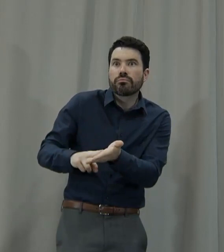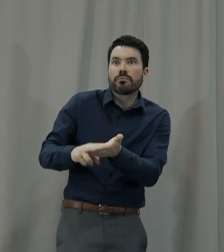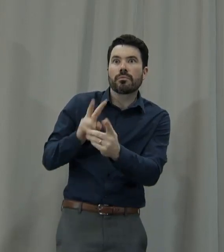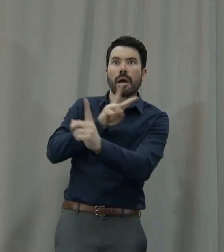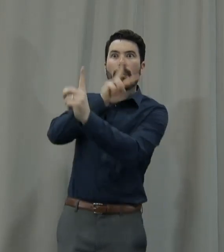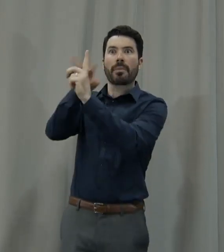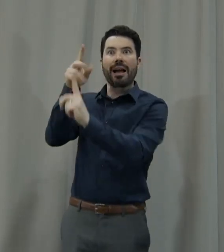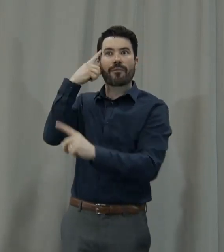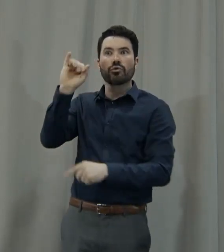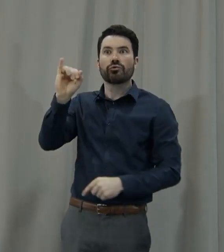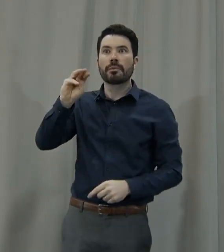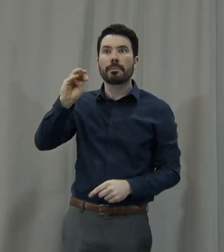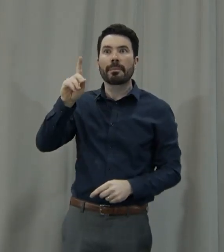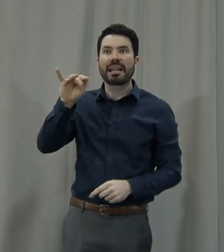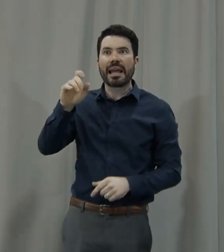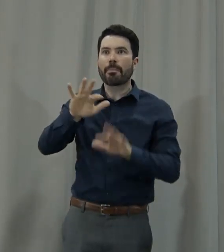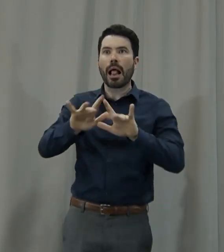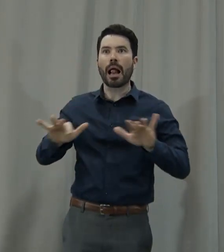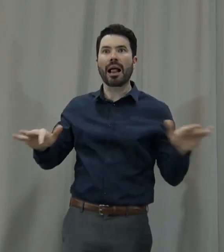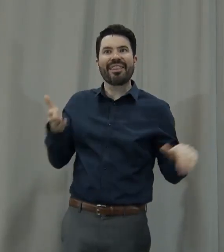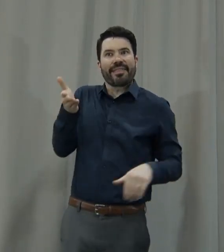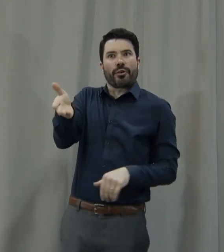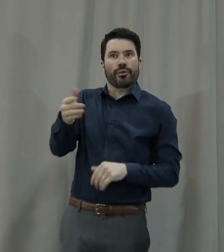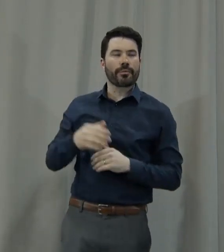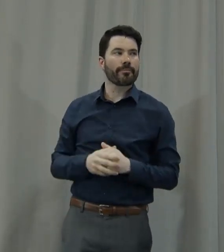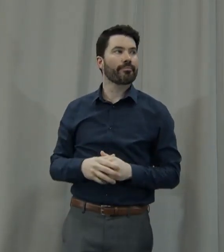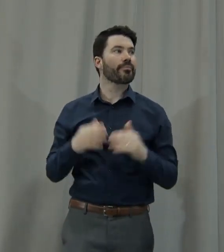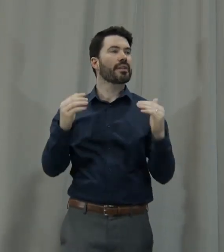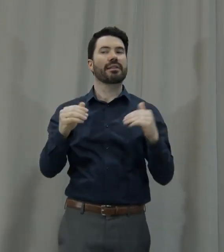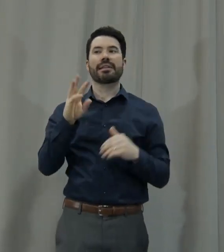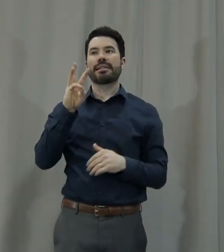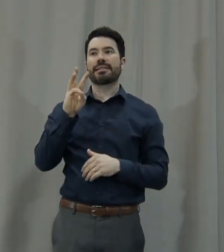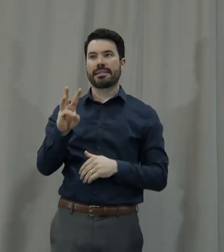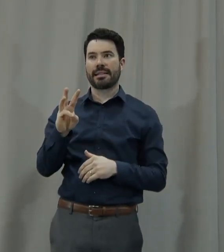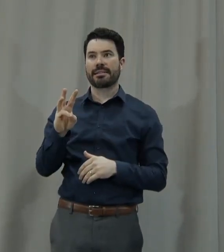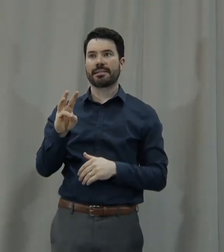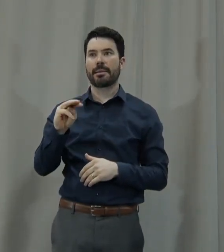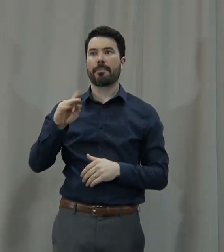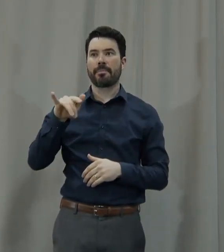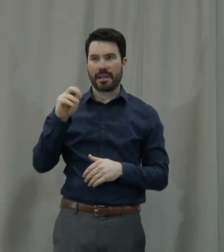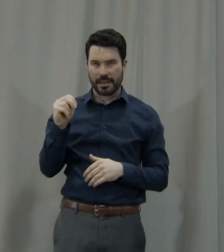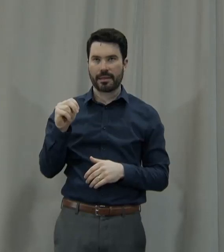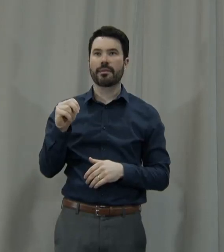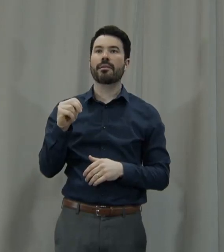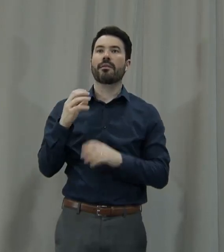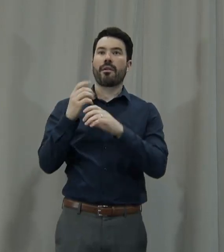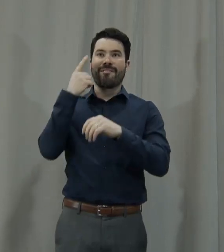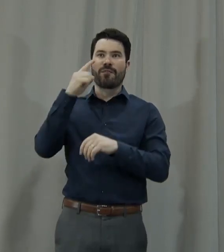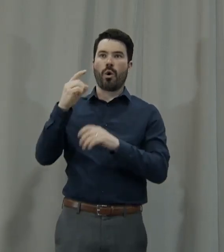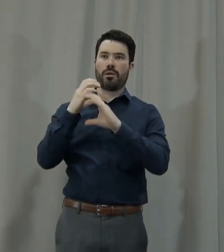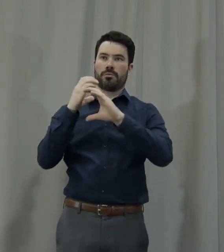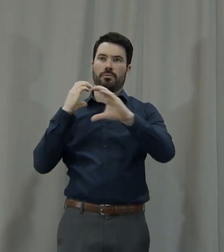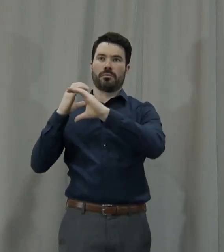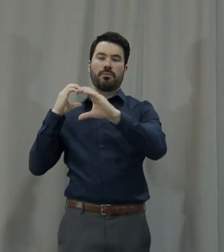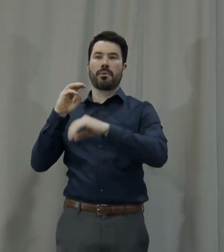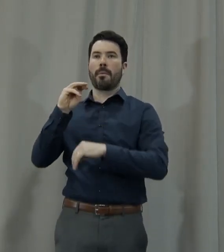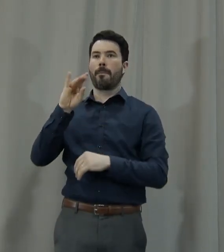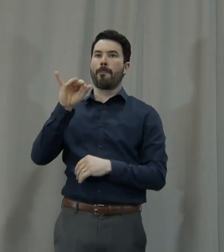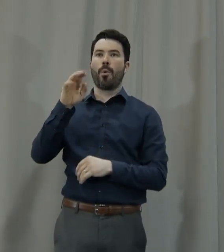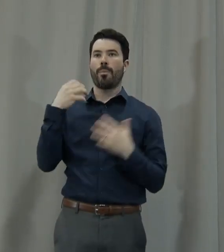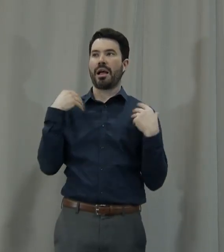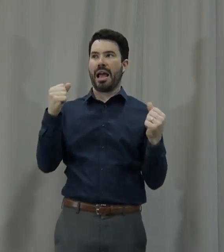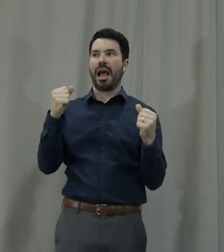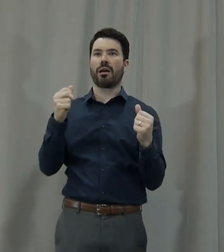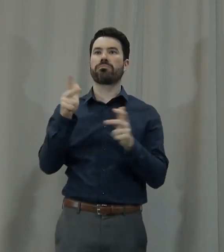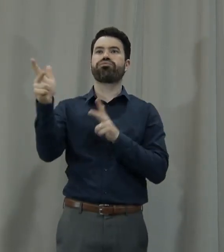And then, of course, we've got another $6 million for mobile health units to continue their work across the state.